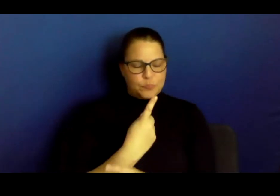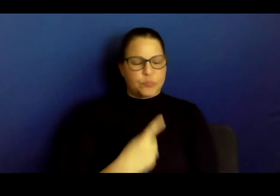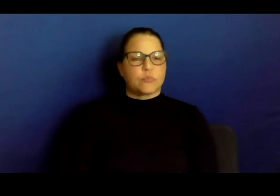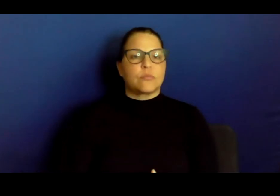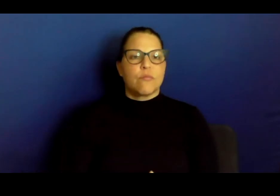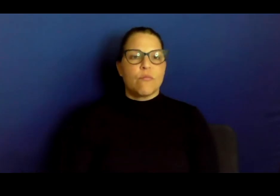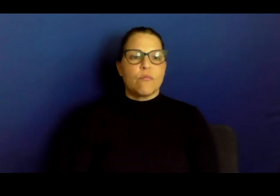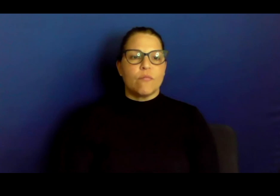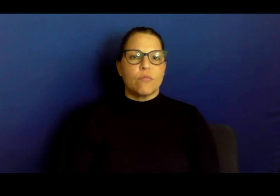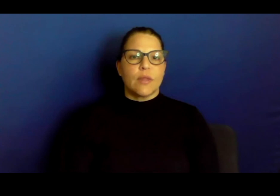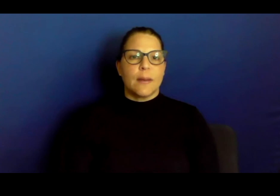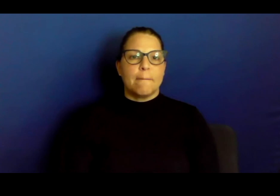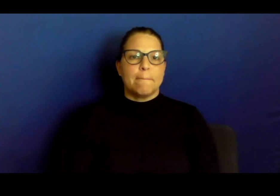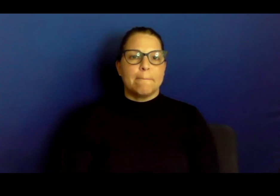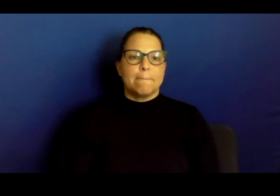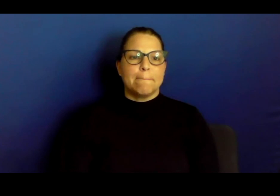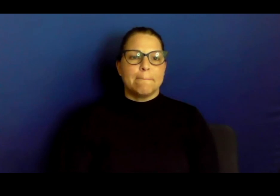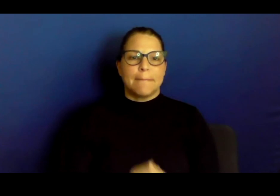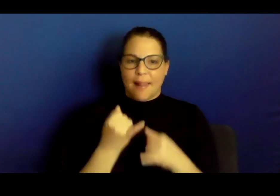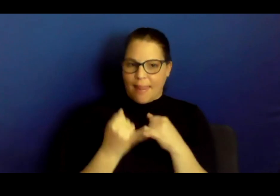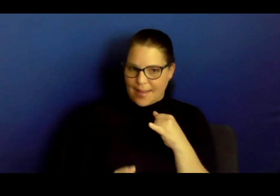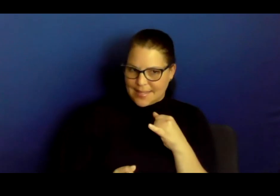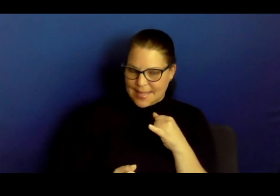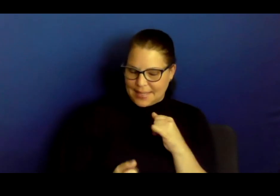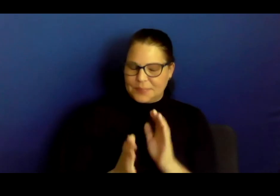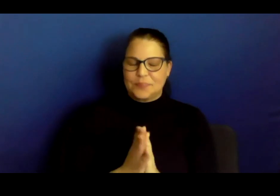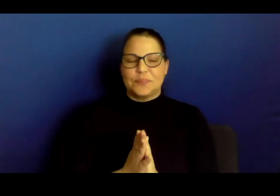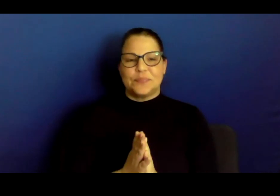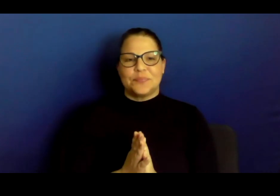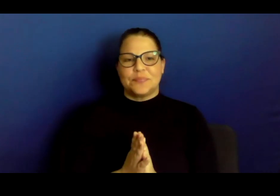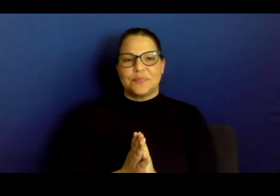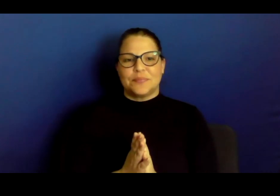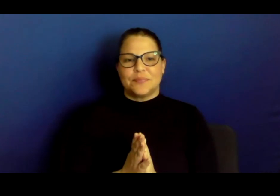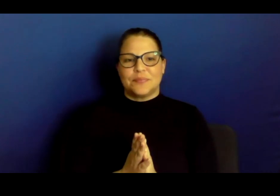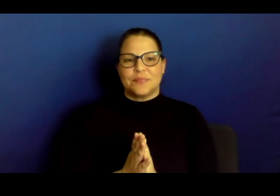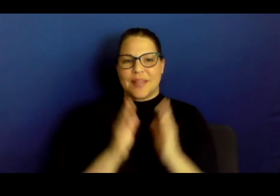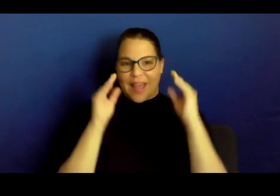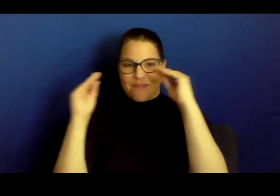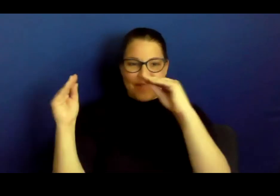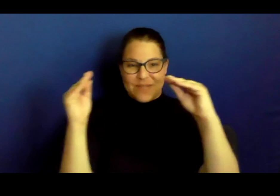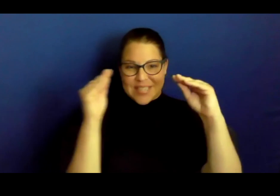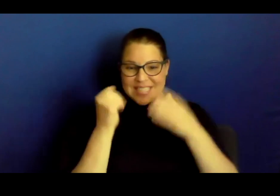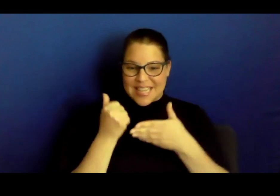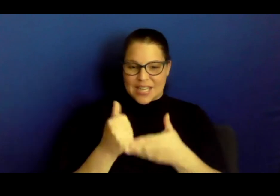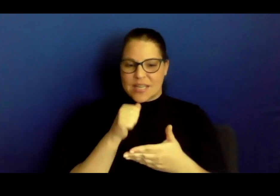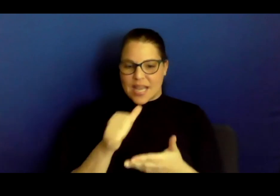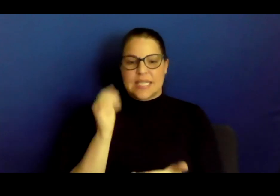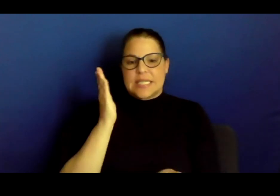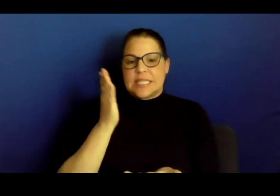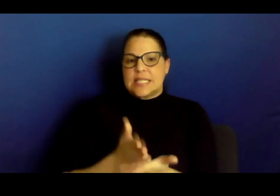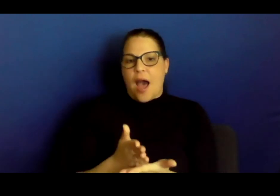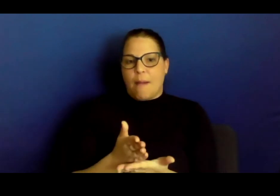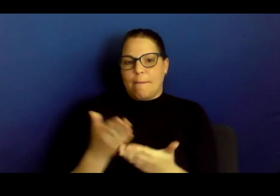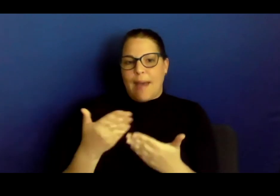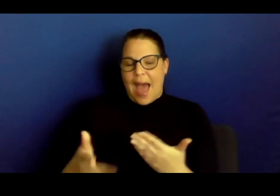And then the last thing is that your facilitation doesn't stop when the event ends.